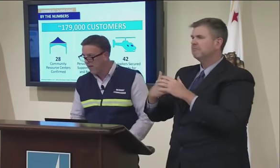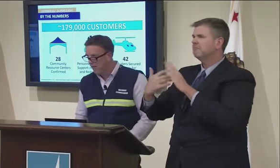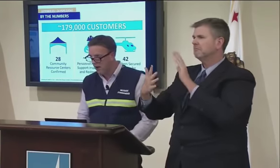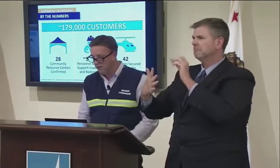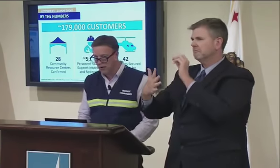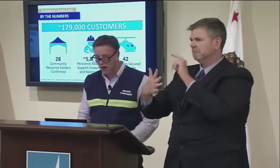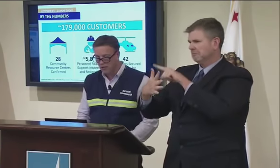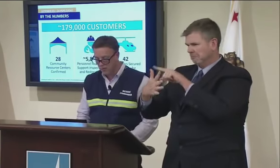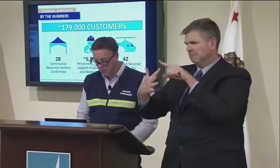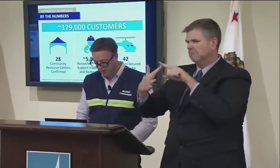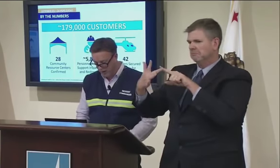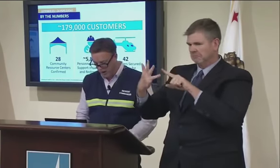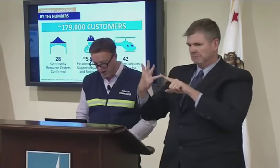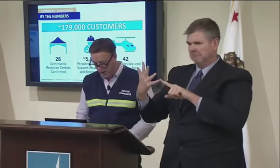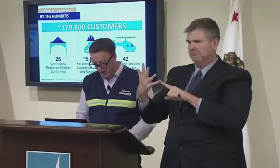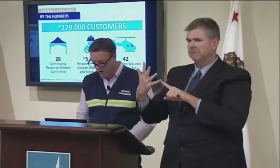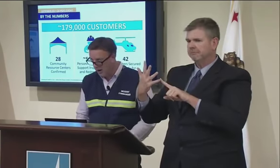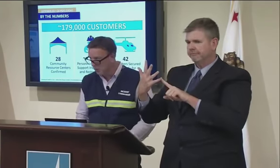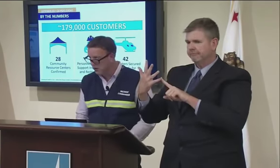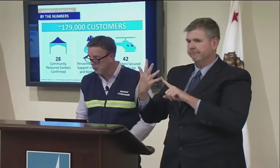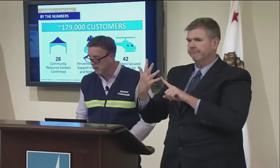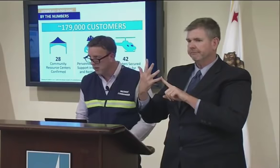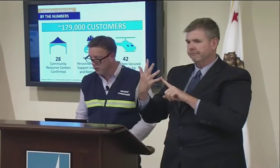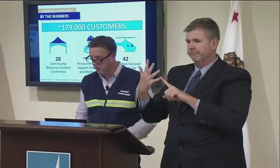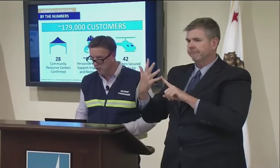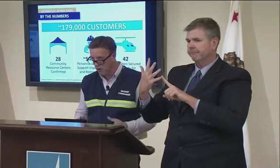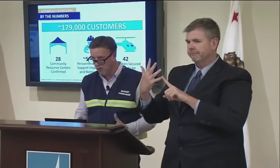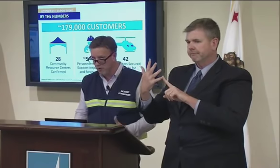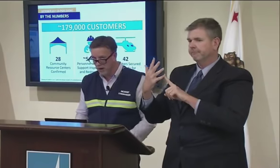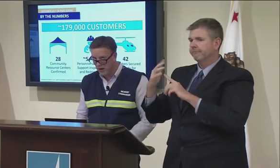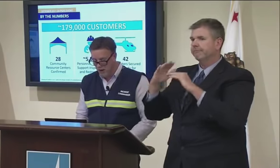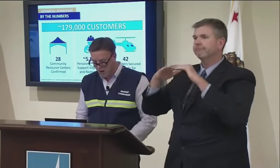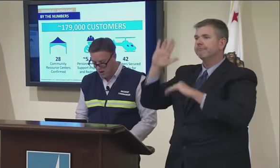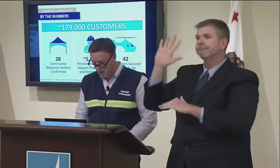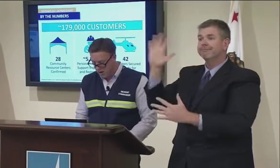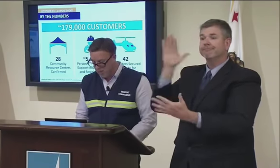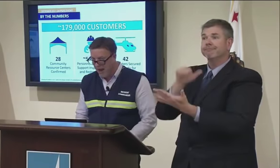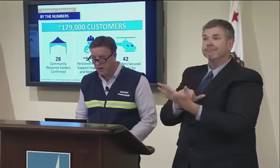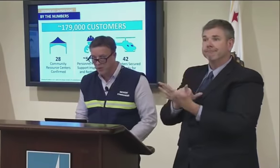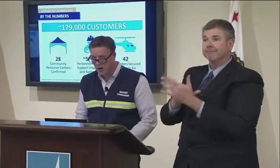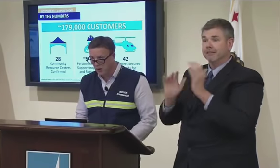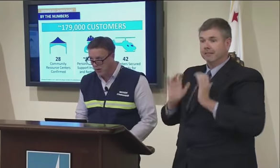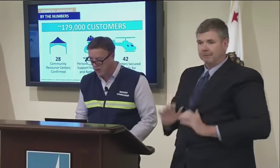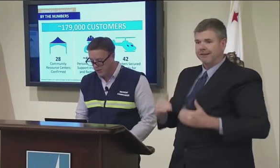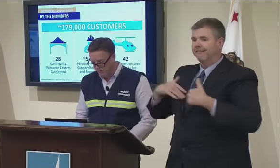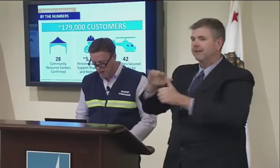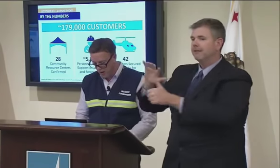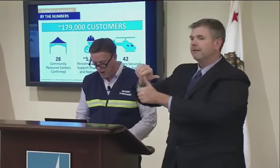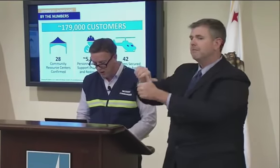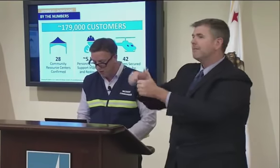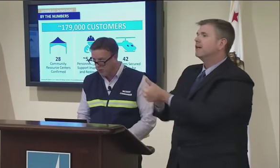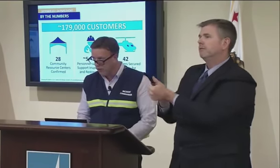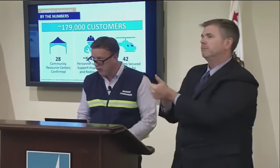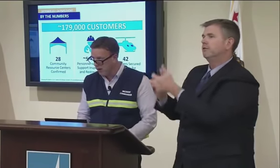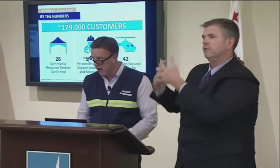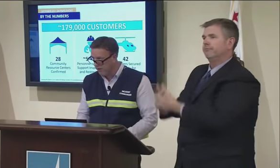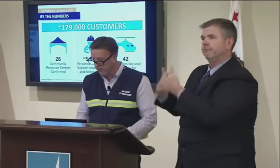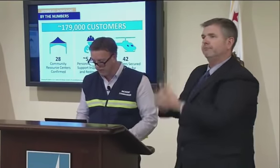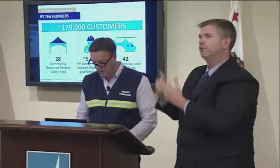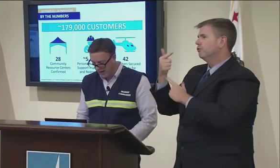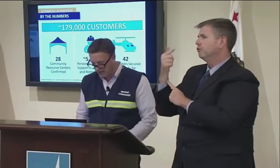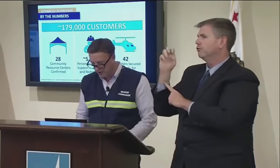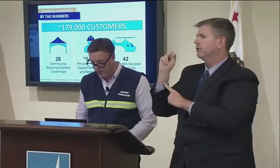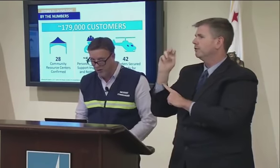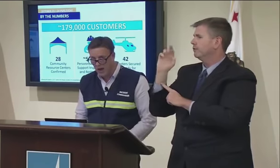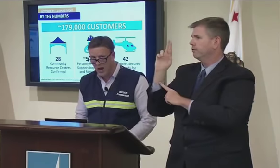above 5,000 customers are able to be restored via backup generation. Our crews are in the process